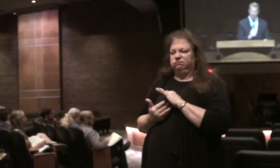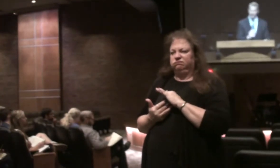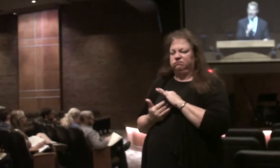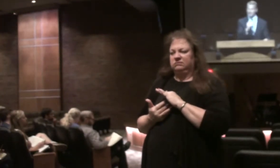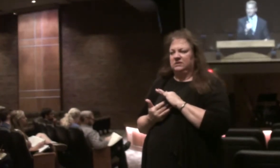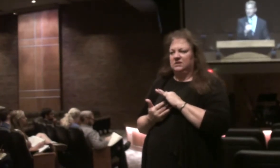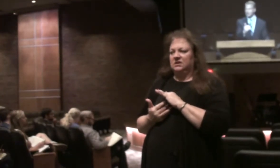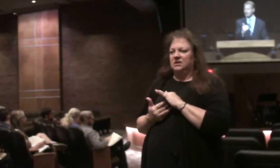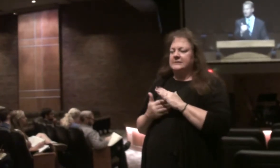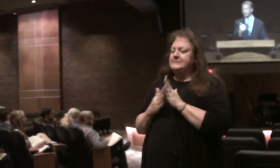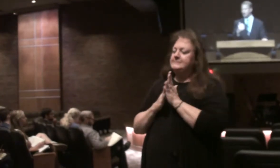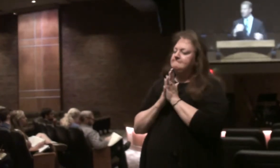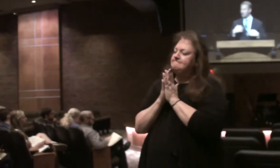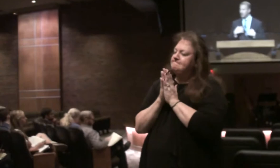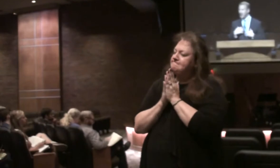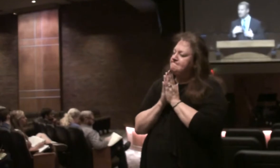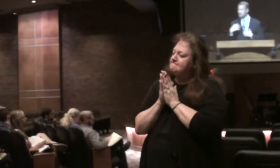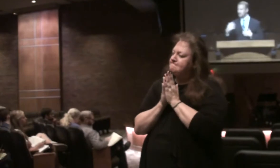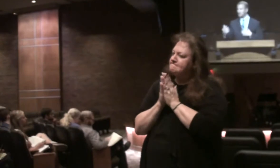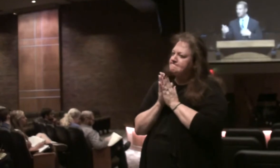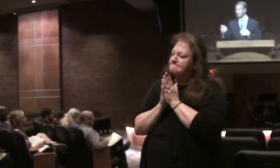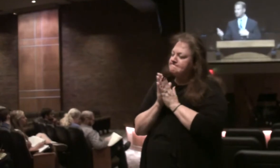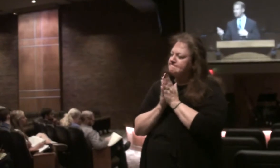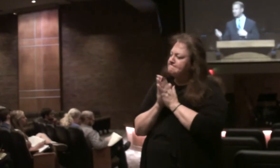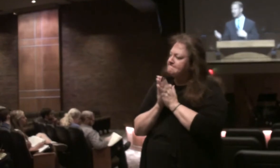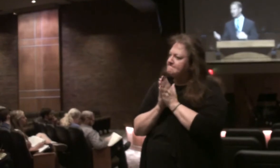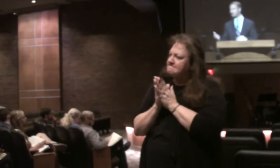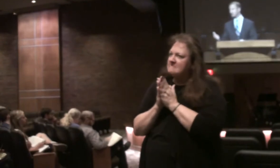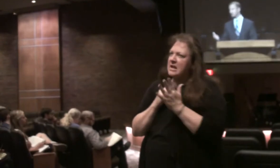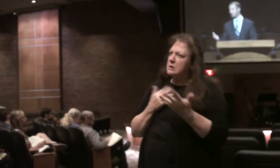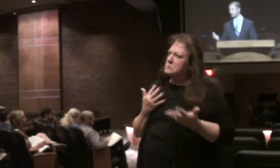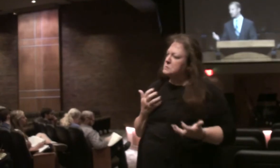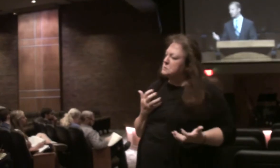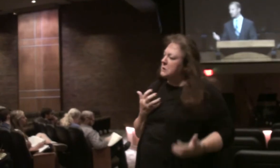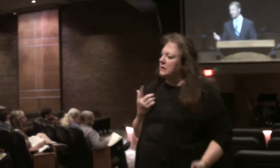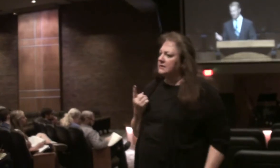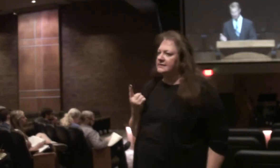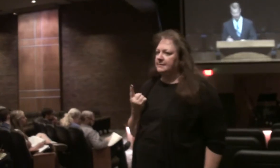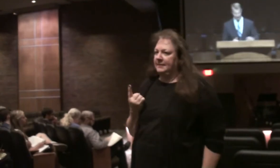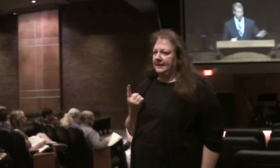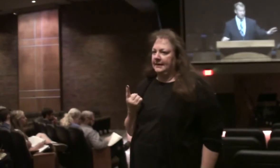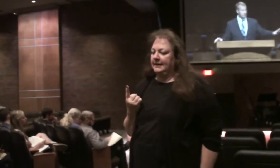boiling, to be passionate about something, to passionately, earnestly desire something.